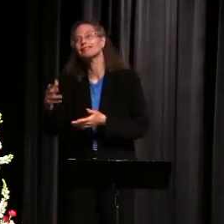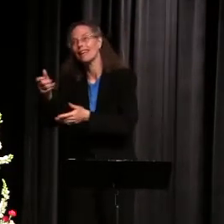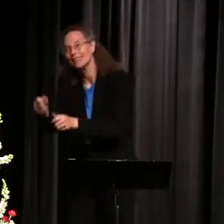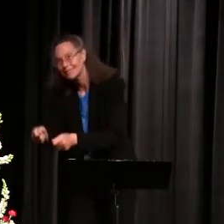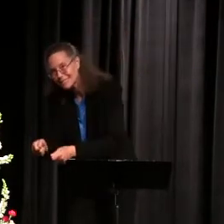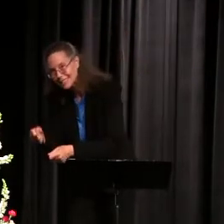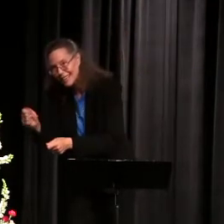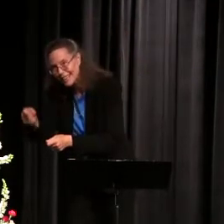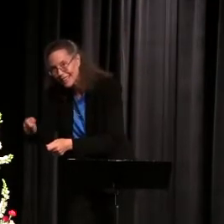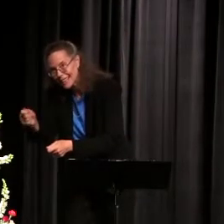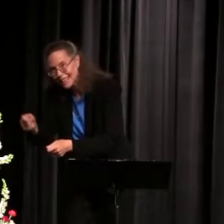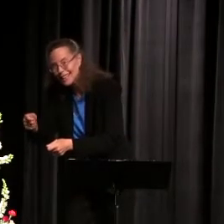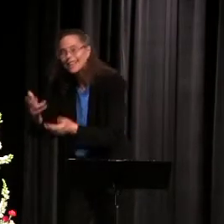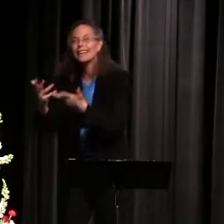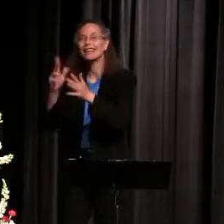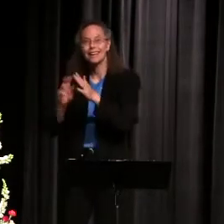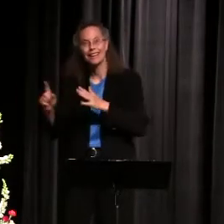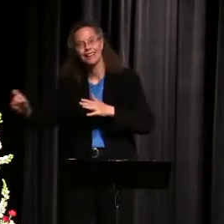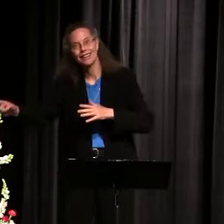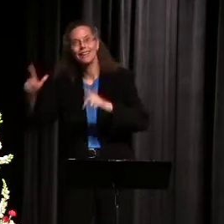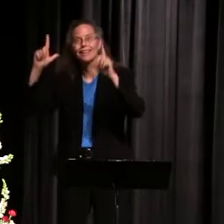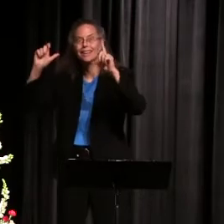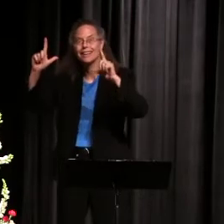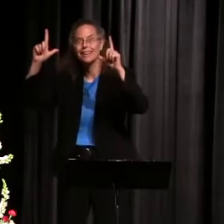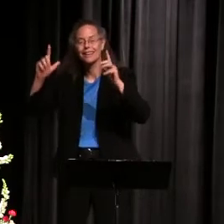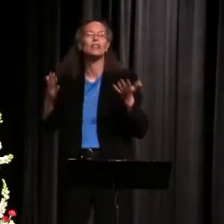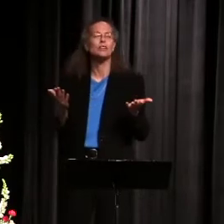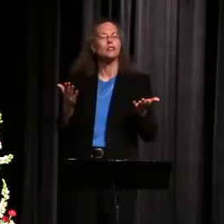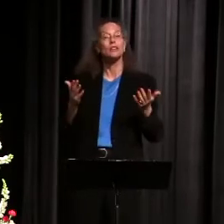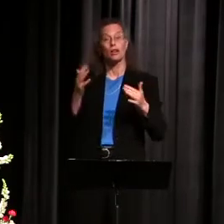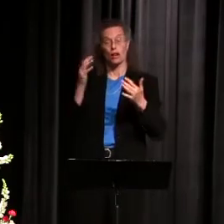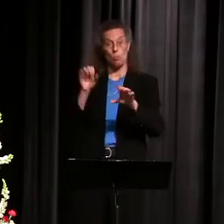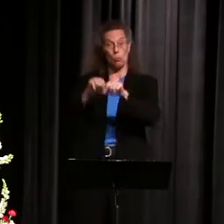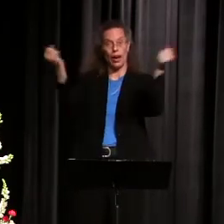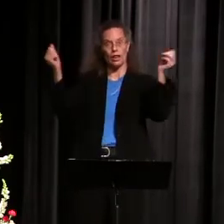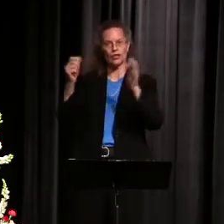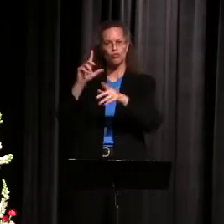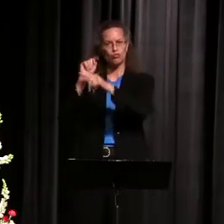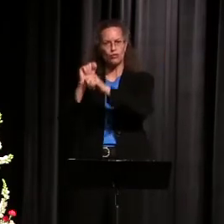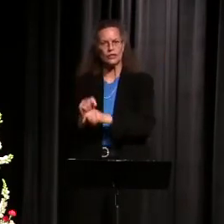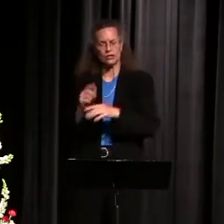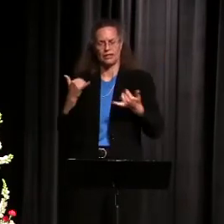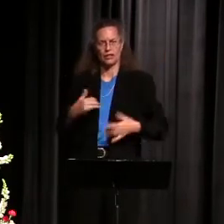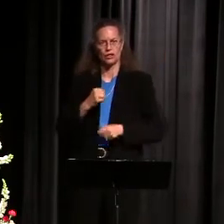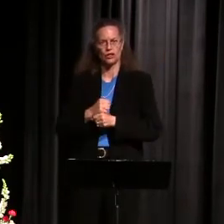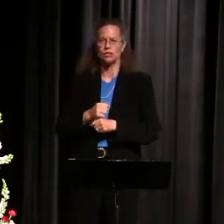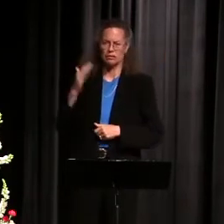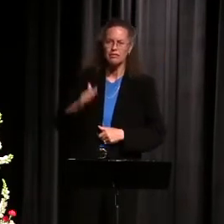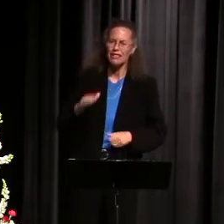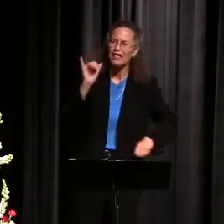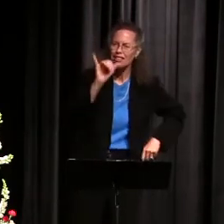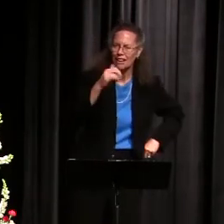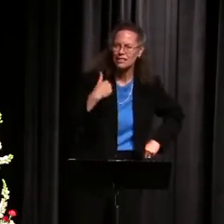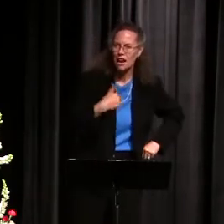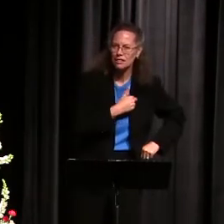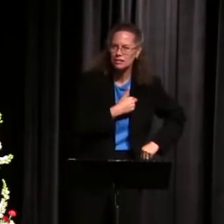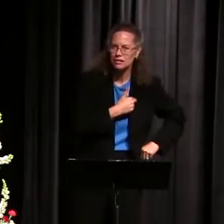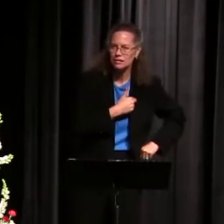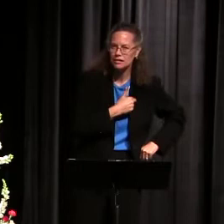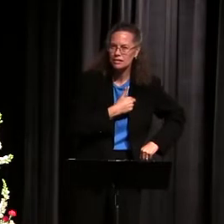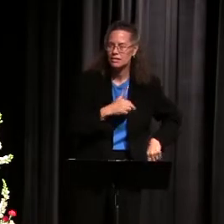And if there's ever a class to break tradition, to do it hasn't been done before, it was us.